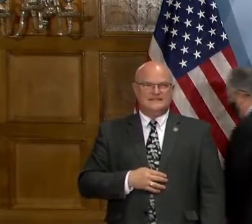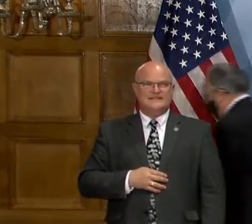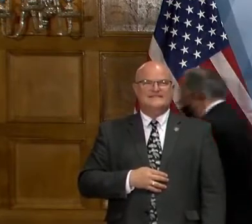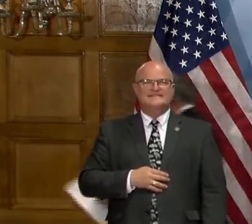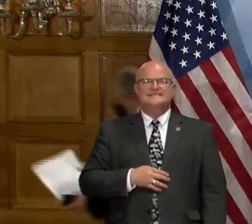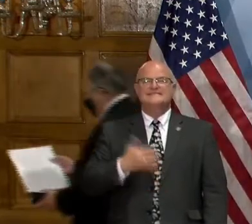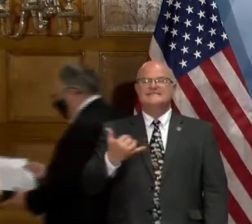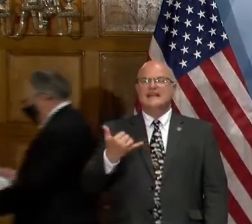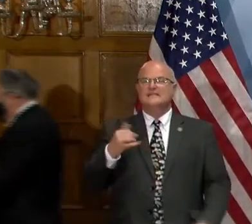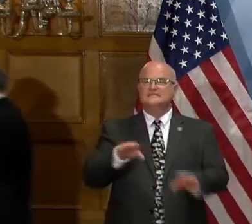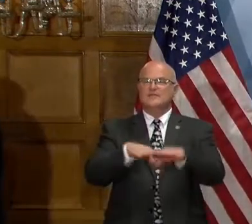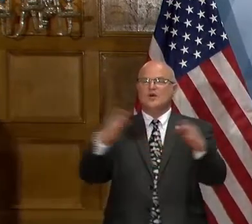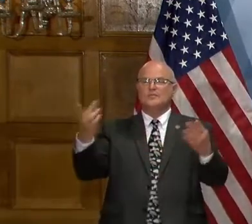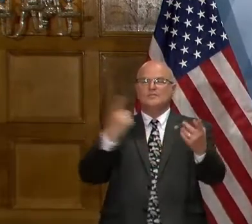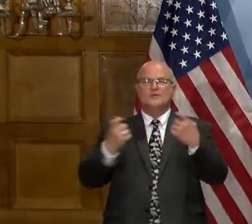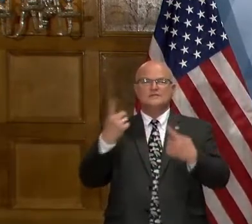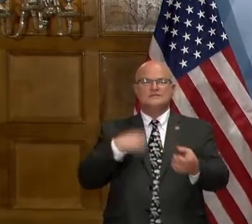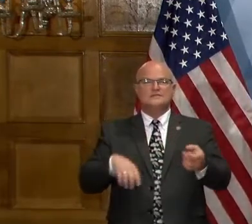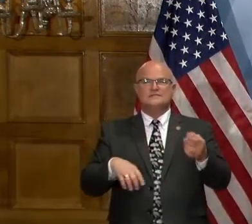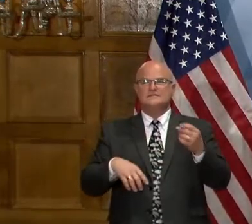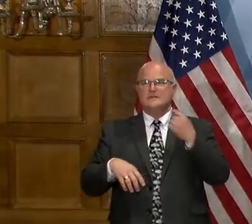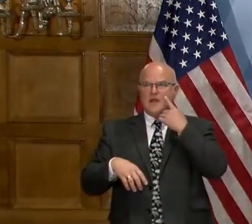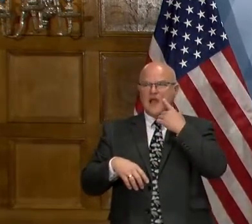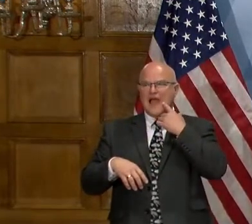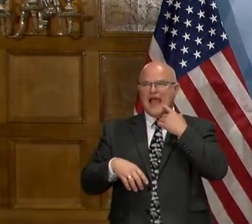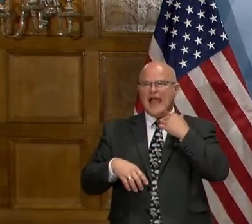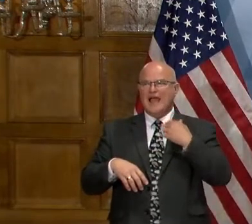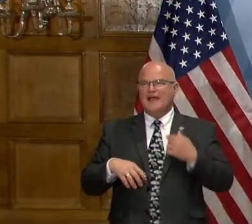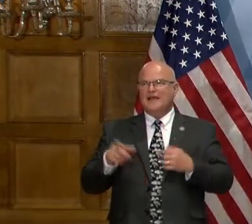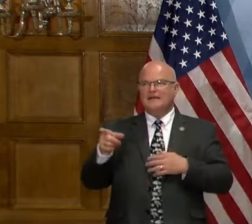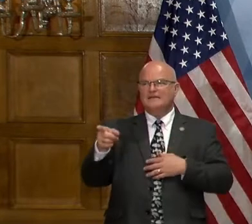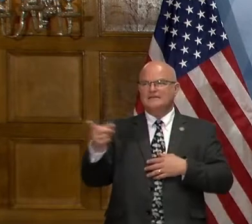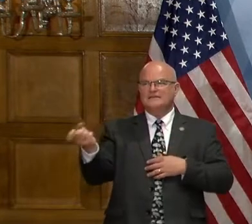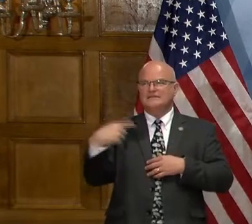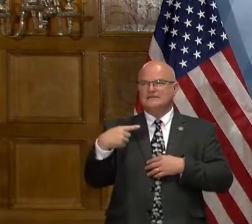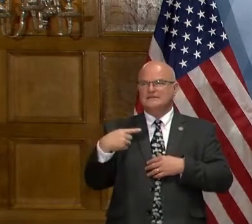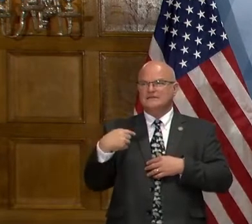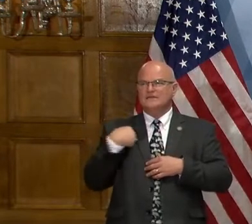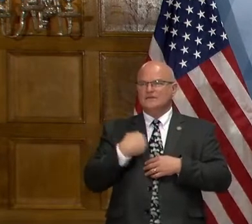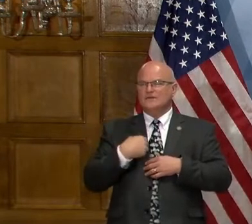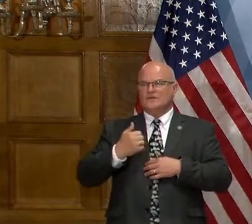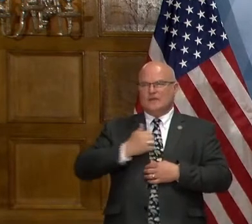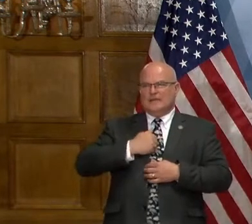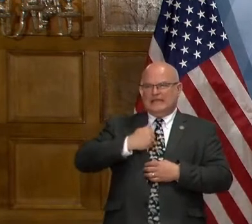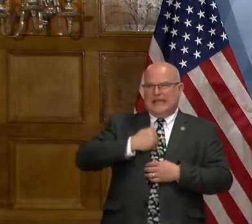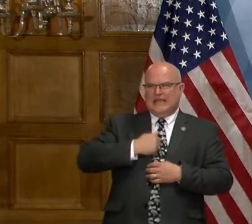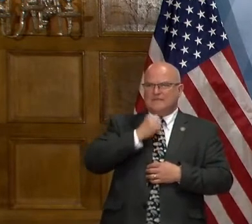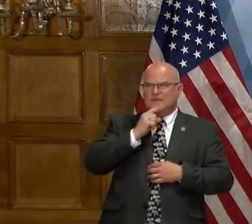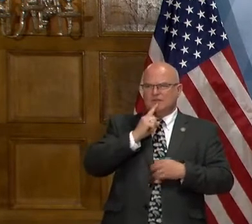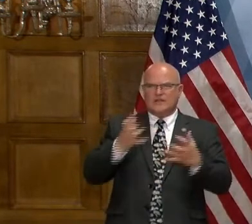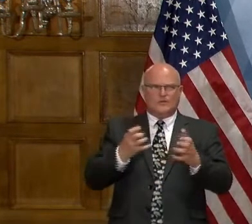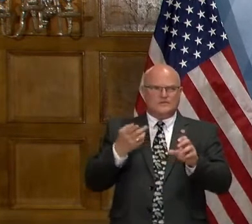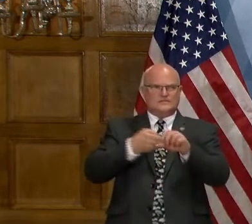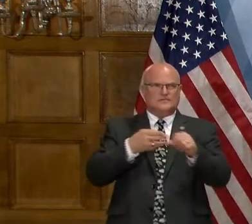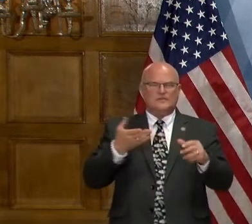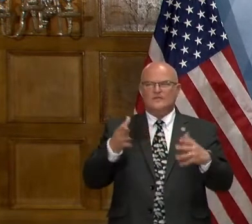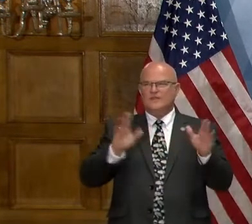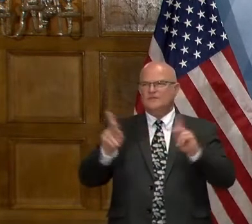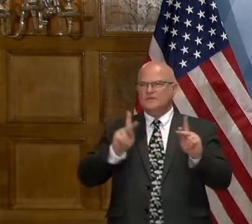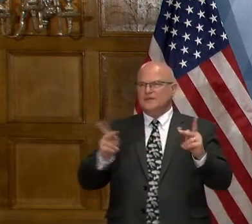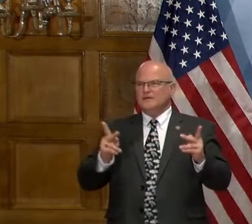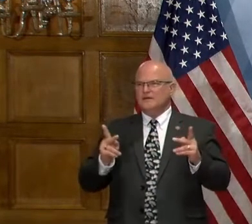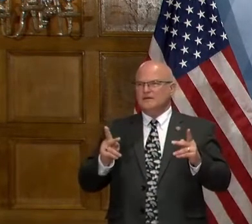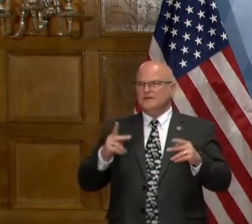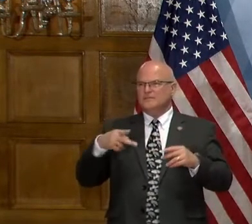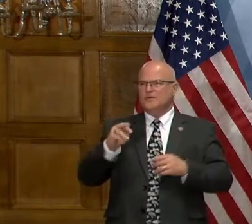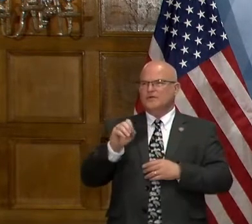With that, we'll open it up to any questions. Let me jump in. Sorry, we're from Canada, and I'm not sure, I don't want to jump in over the other people's